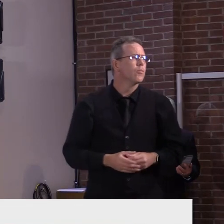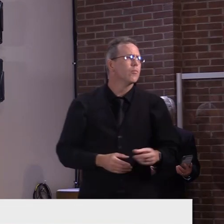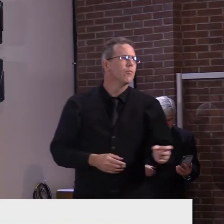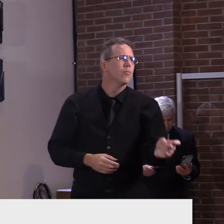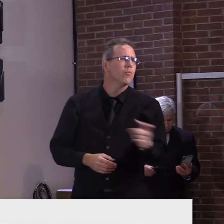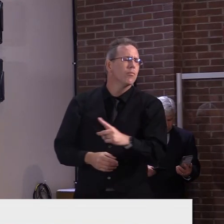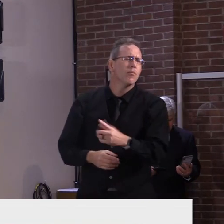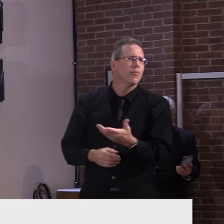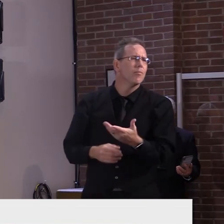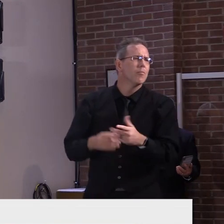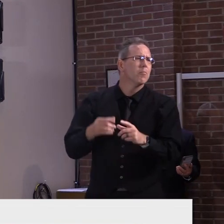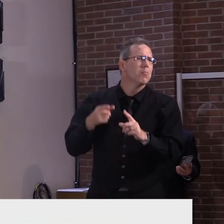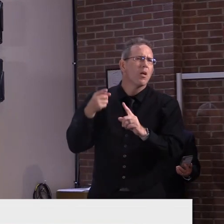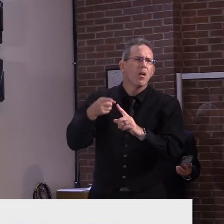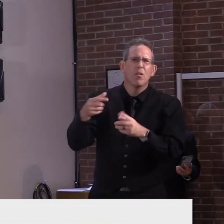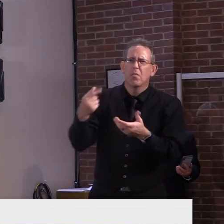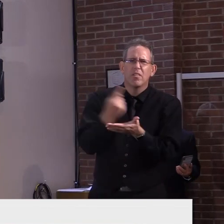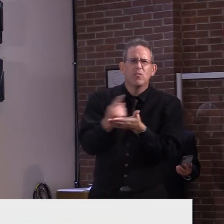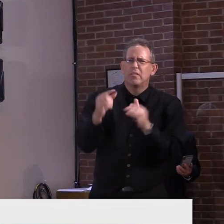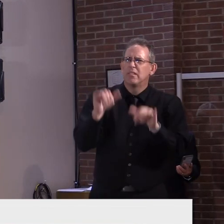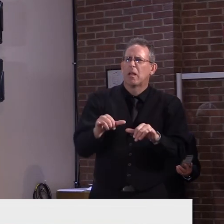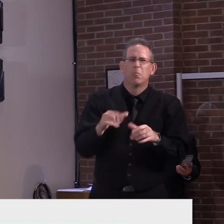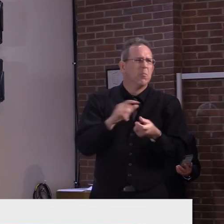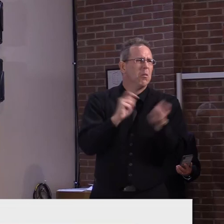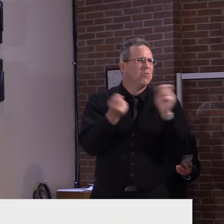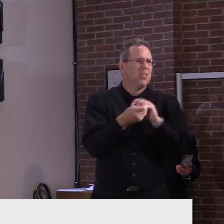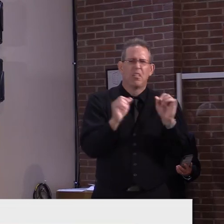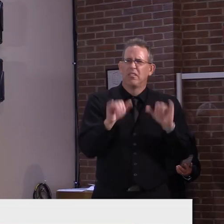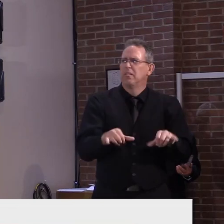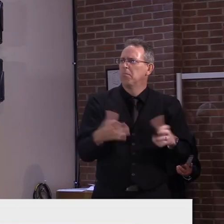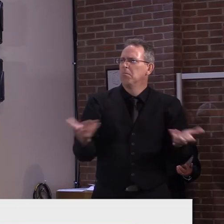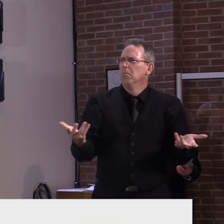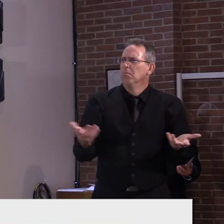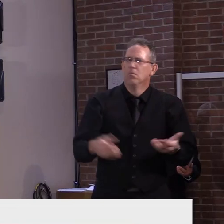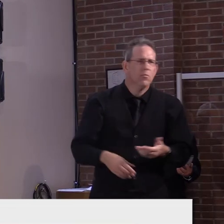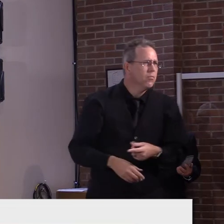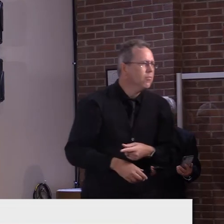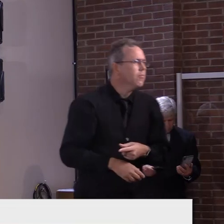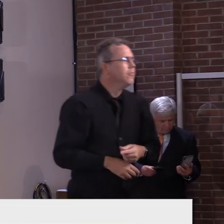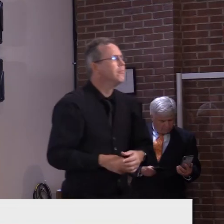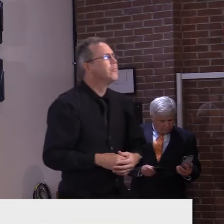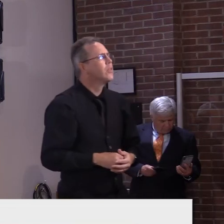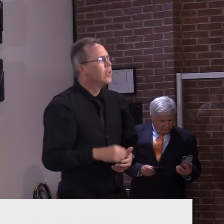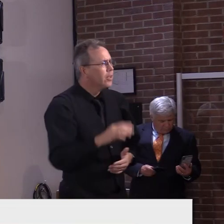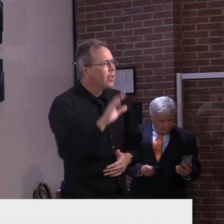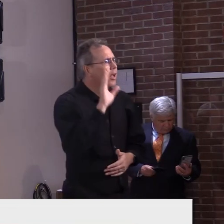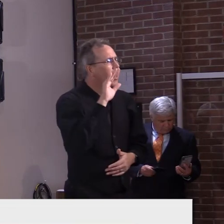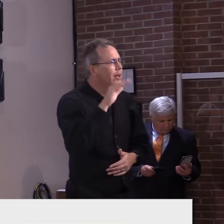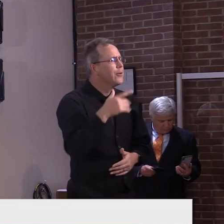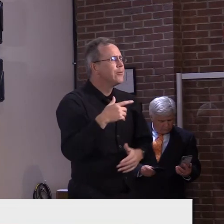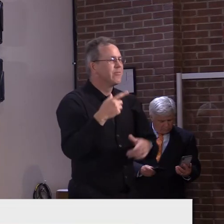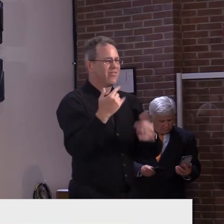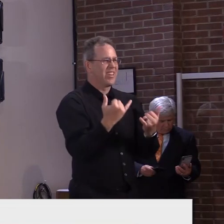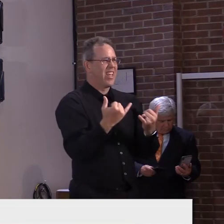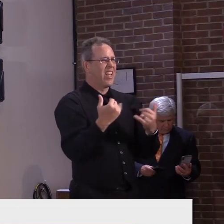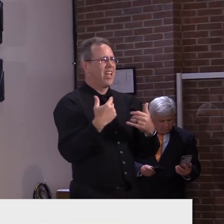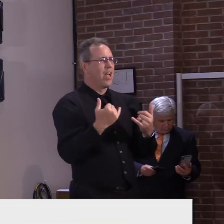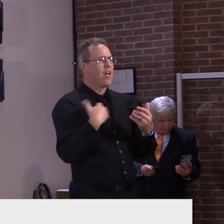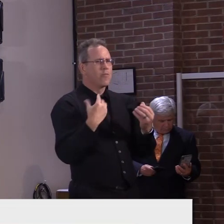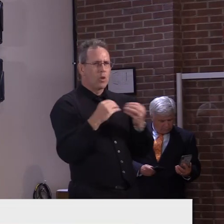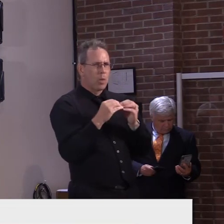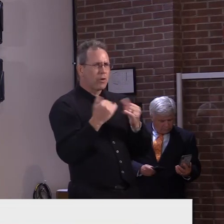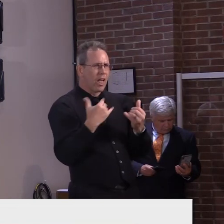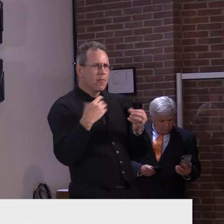week before? Well, they've really come to the forefront with the fact that we've now got some pretty good data on our long-term